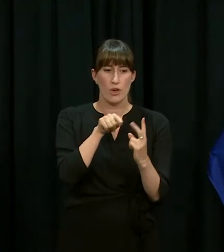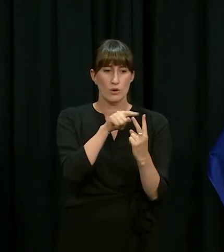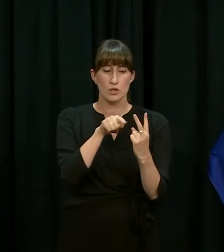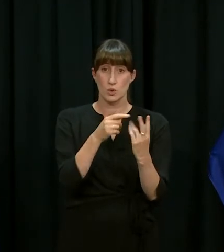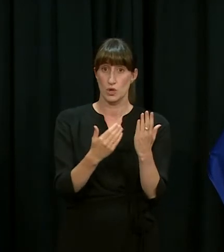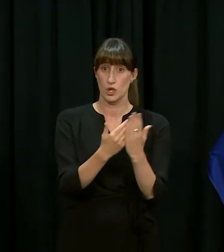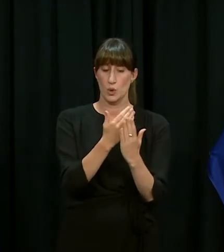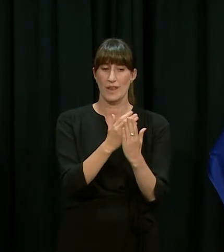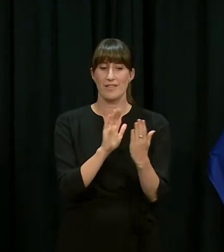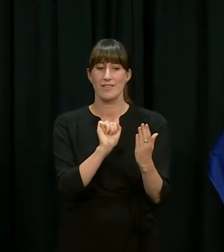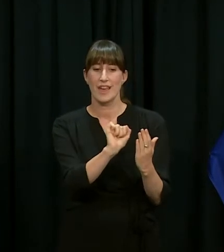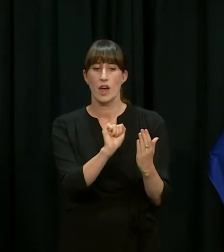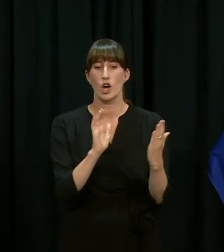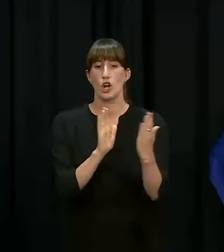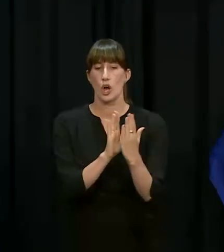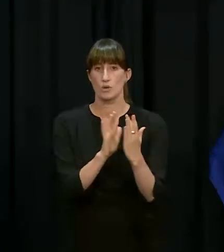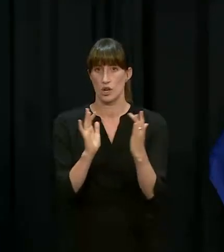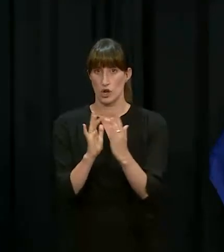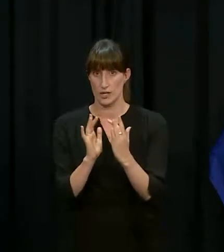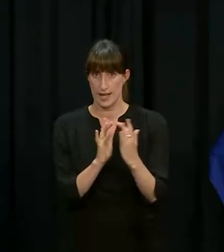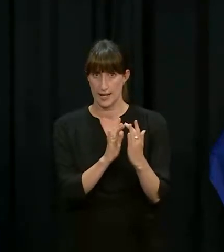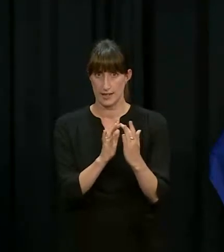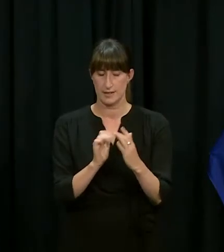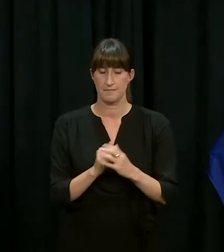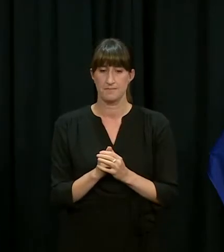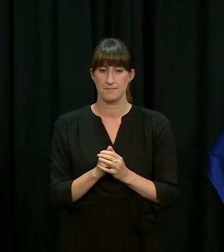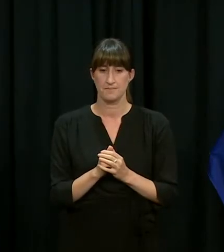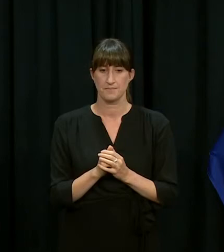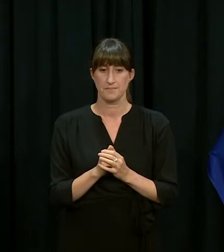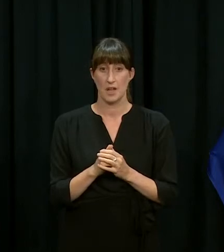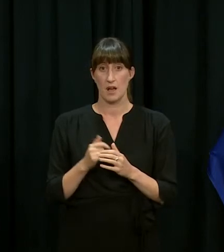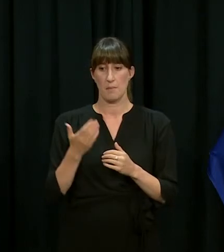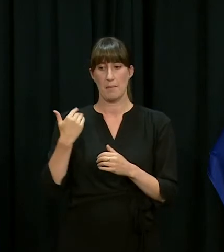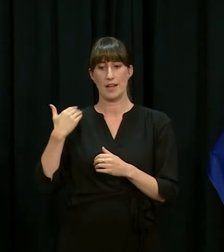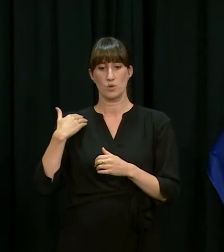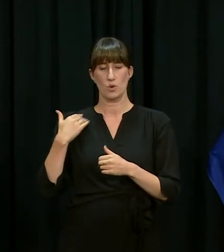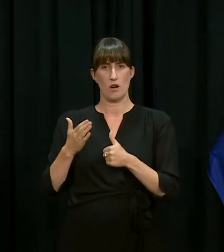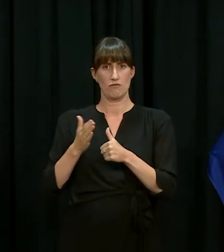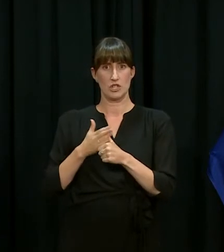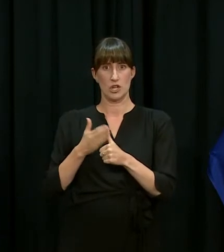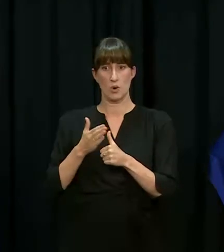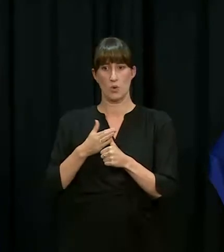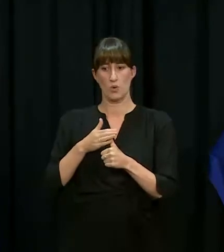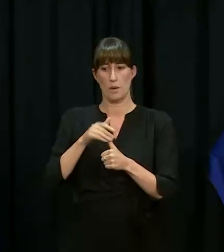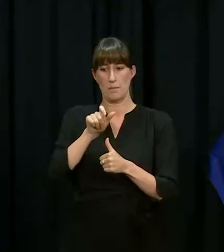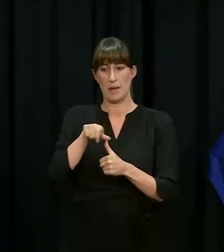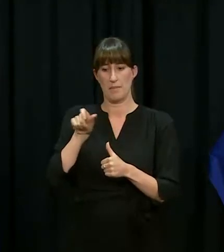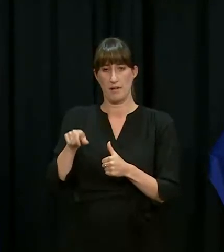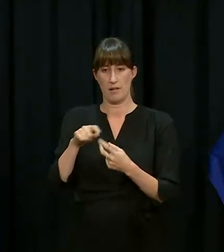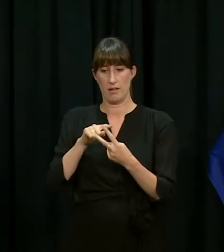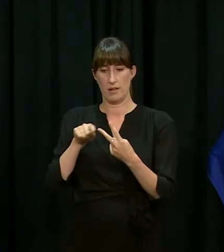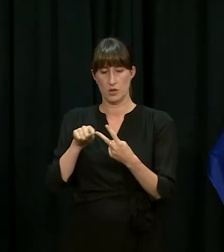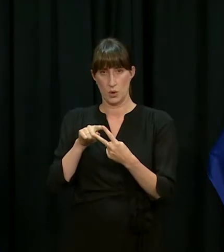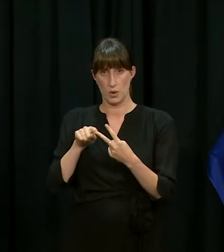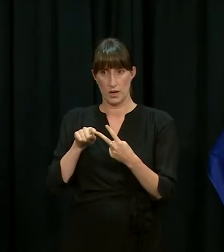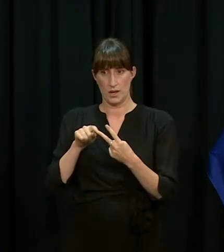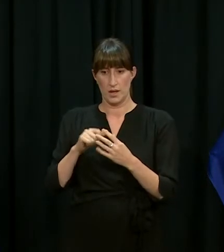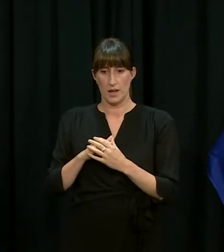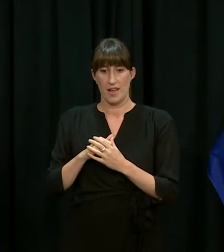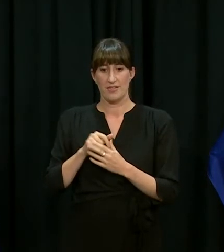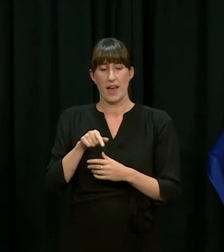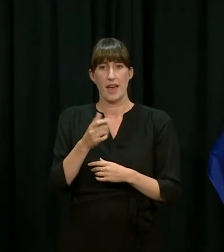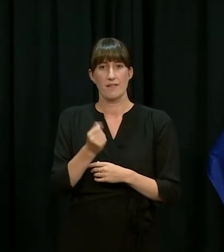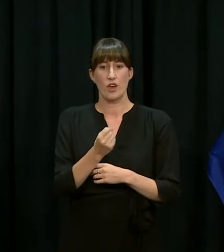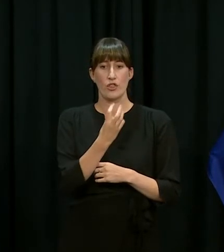if we think back on our original two cases, as at 3 o'clock this afternoon, the 31